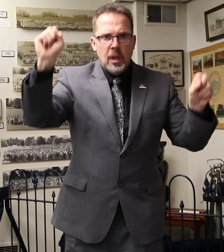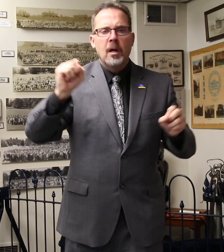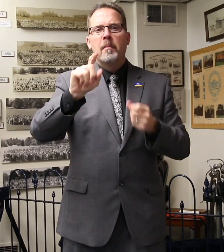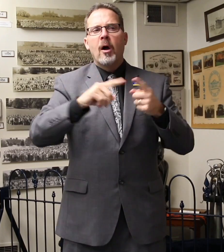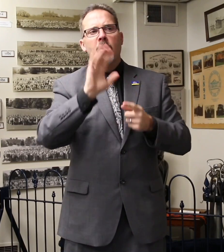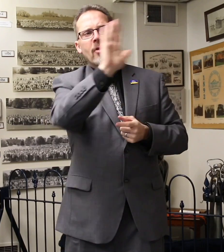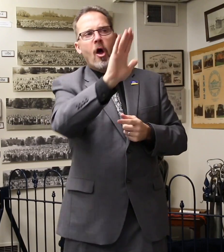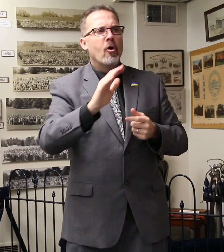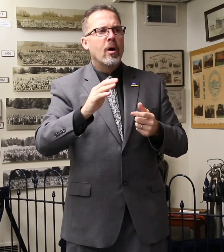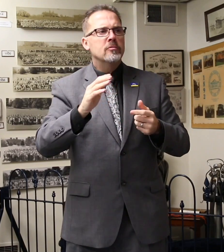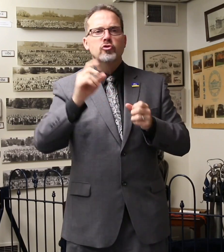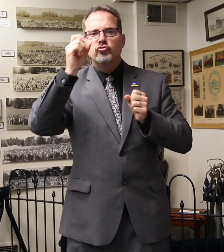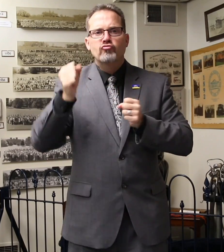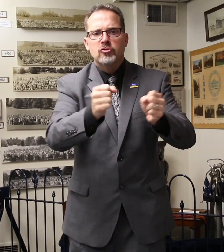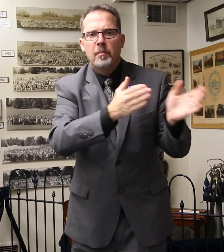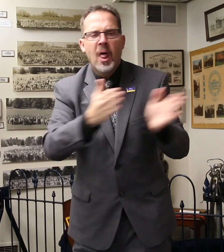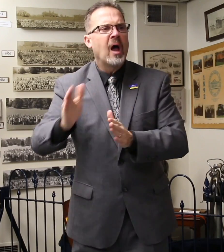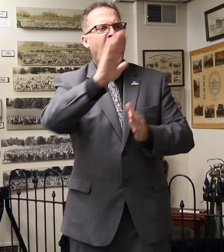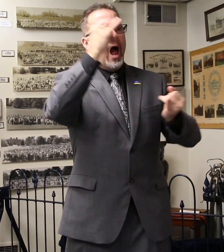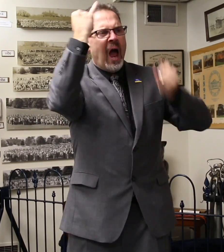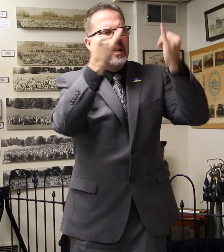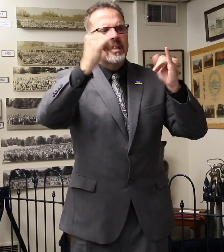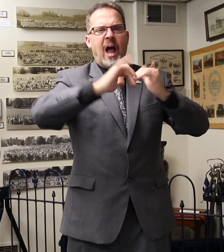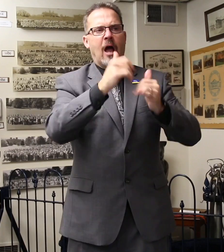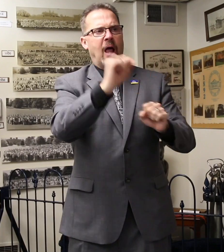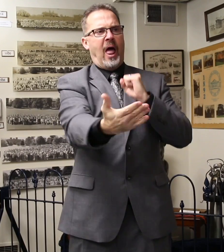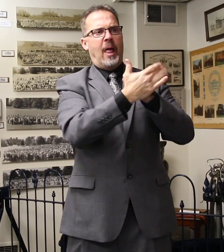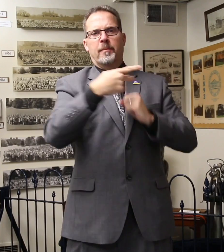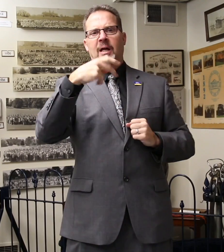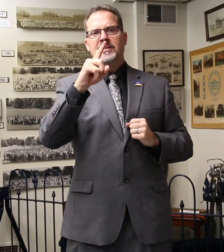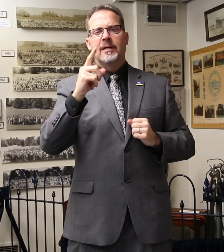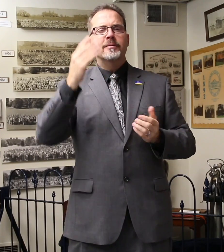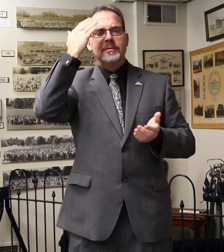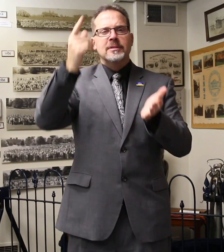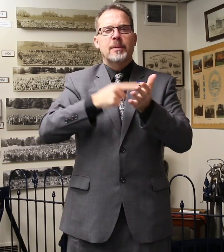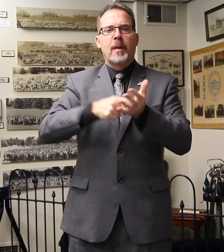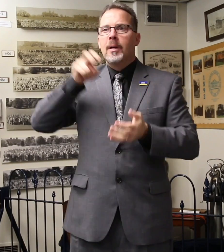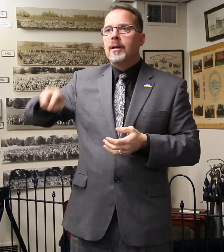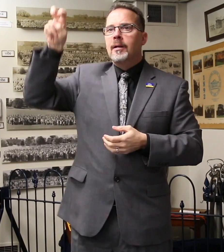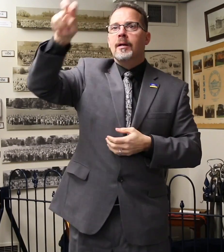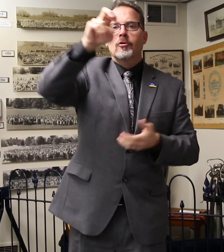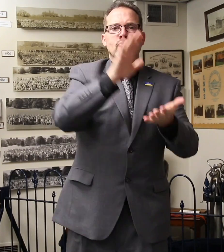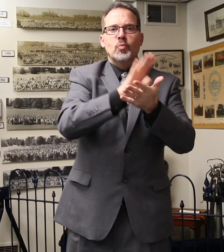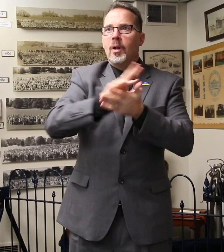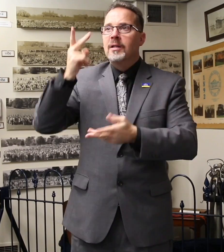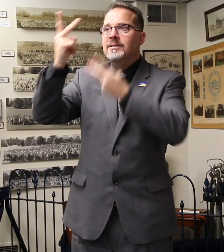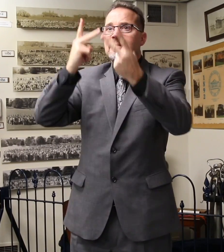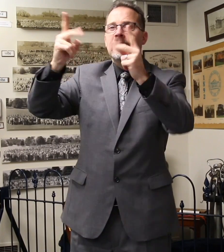the head of the School for the Deaf in Texas, and talk about strategic planning and ideas about how we can work together to support PSD.